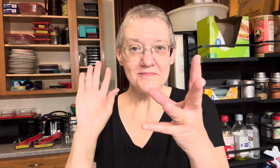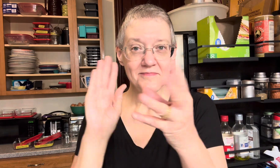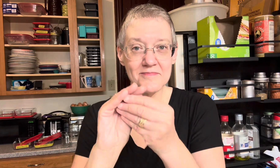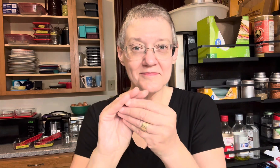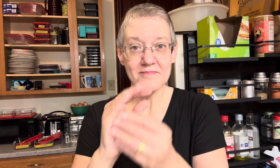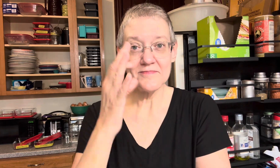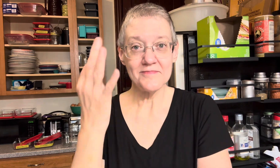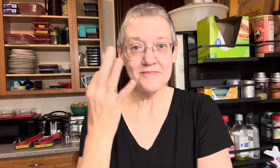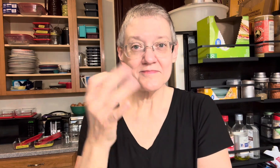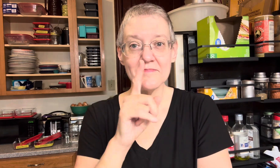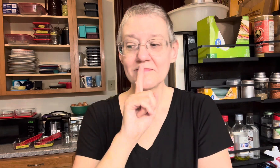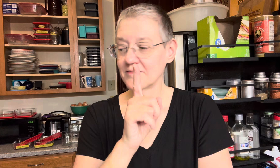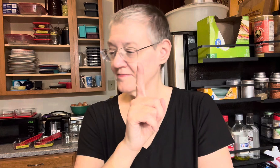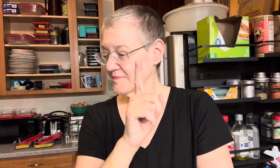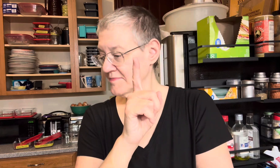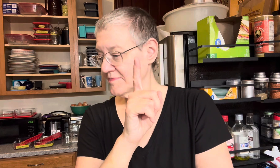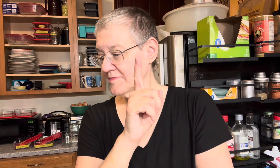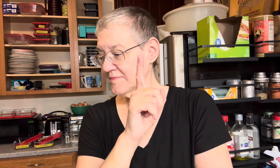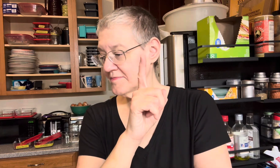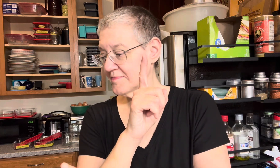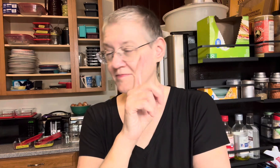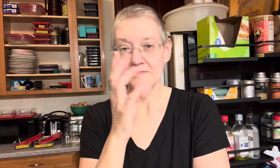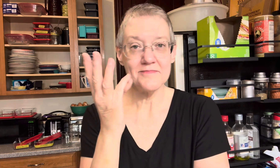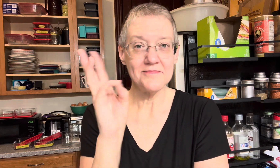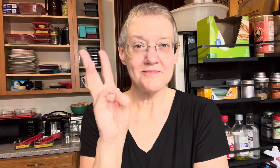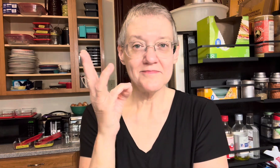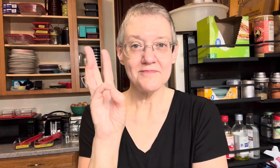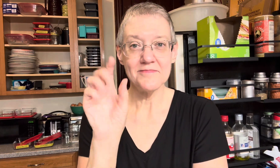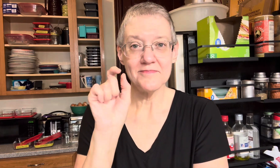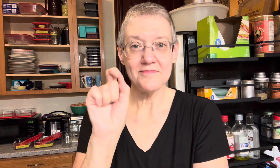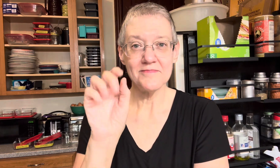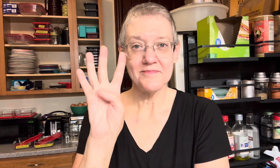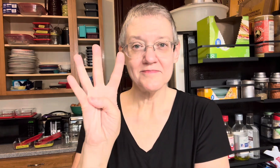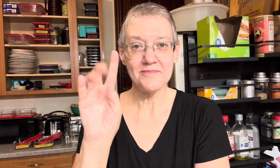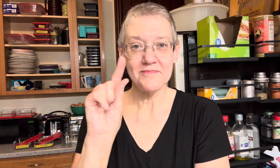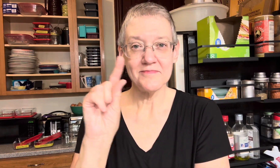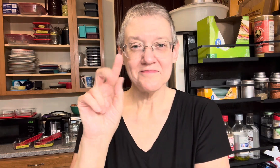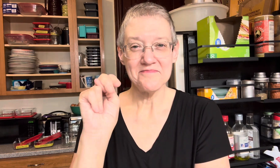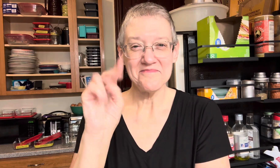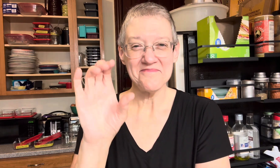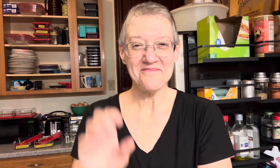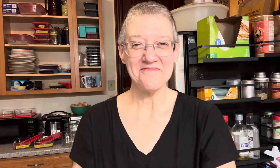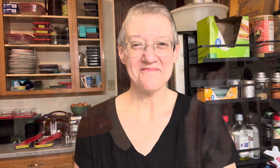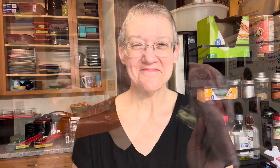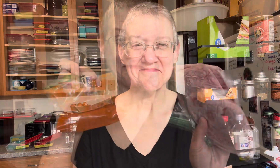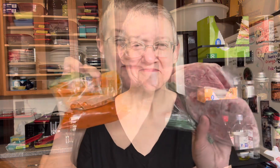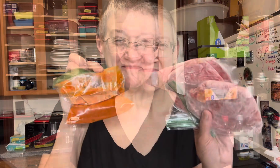So all together on Friday, it's 16.4 grams of net carbs.